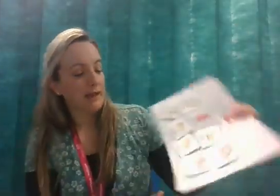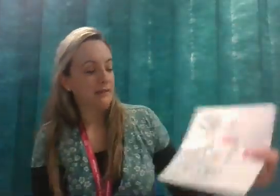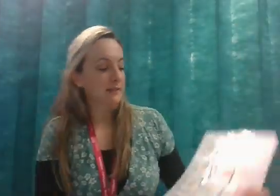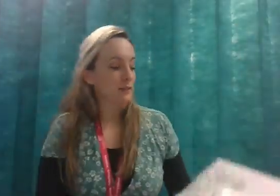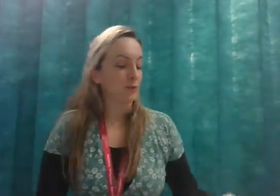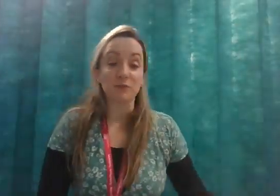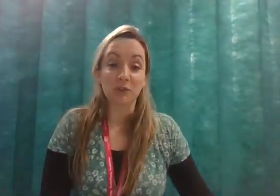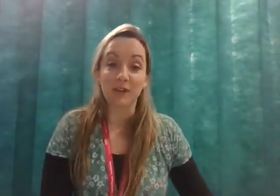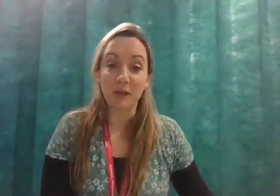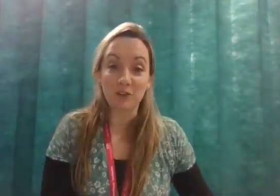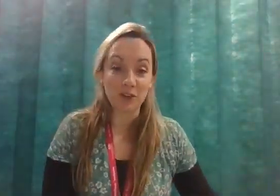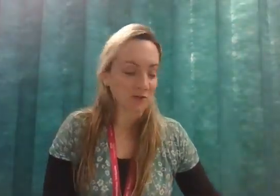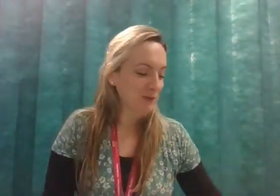and, oh sorry, I'm showing you the wrong one.